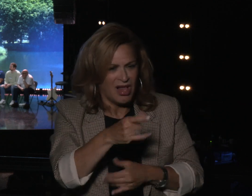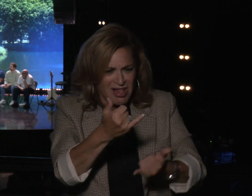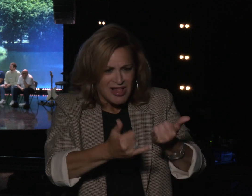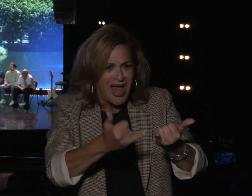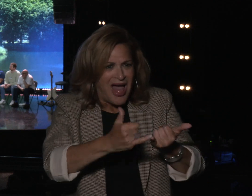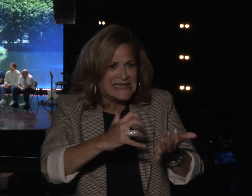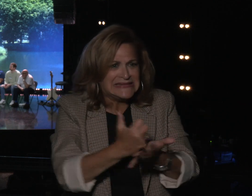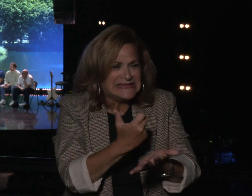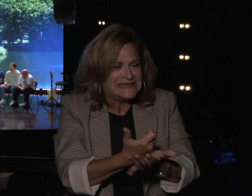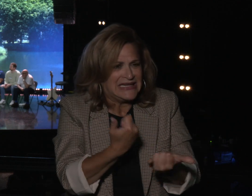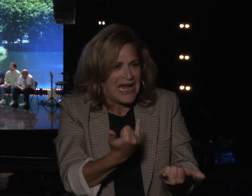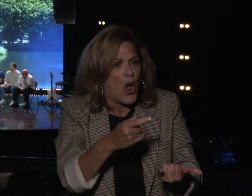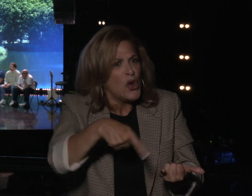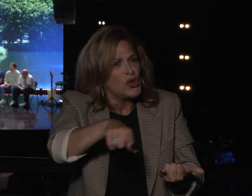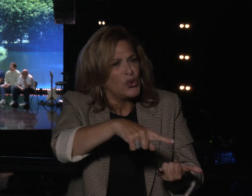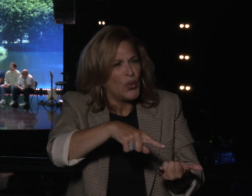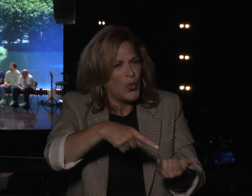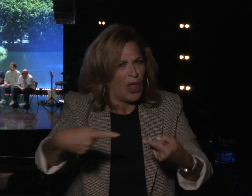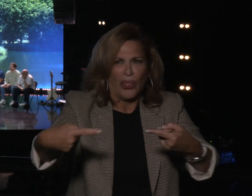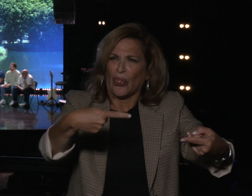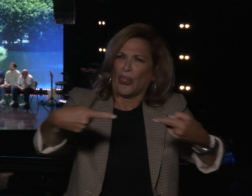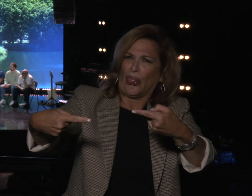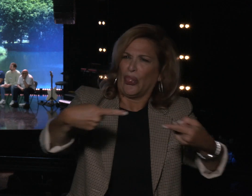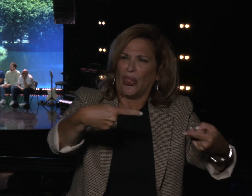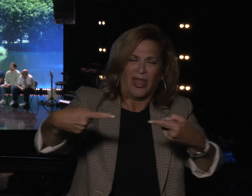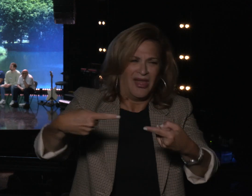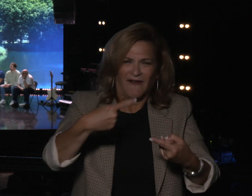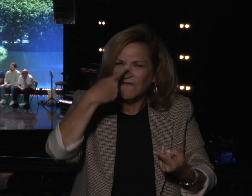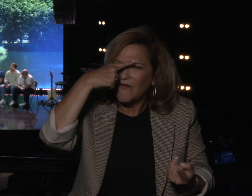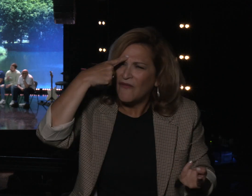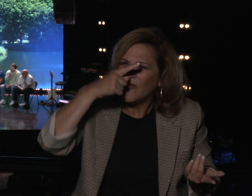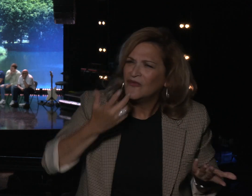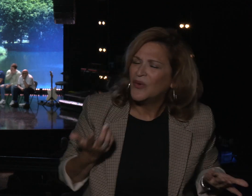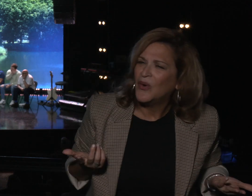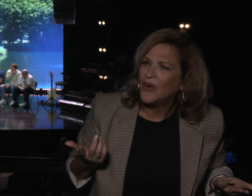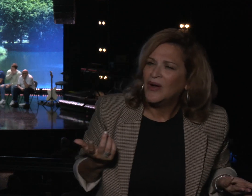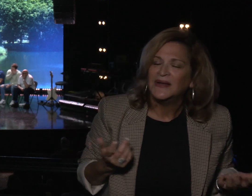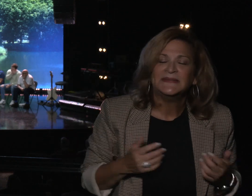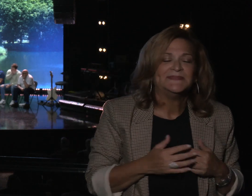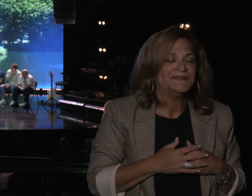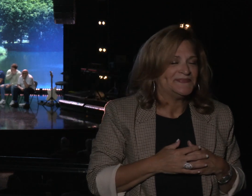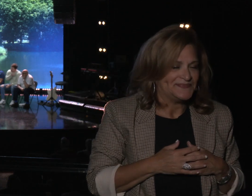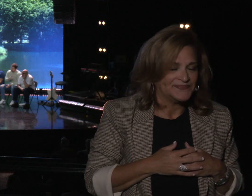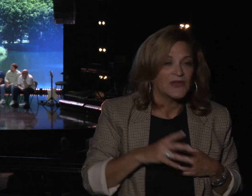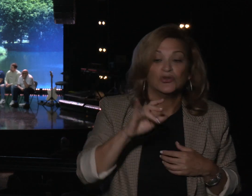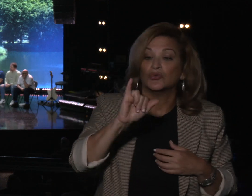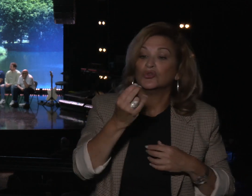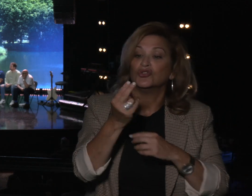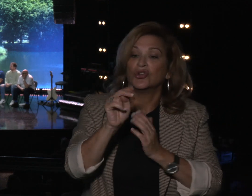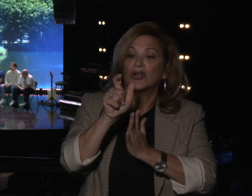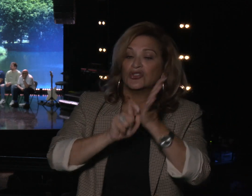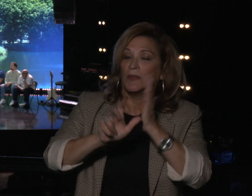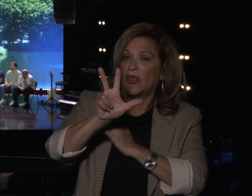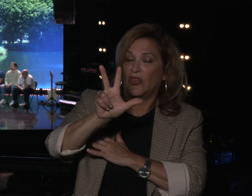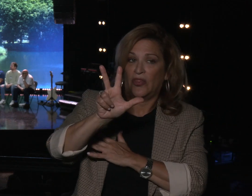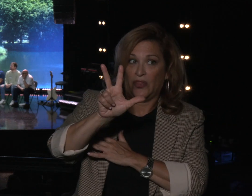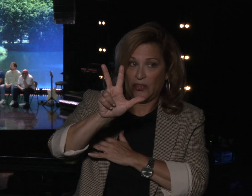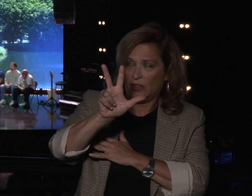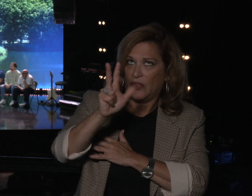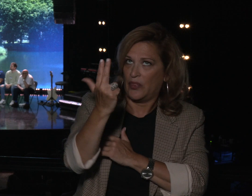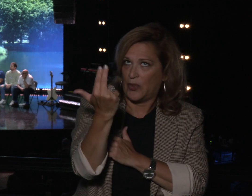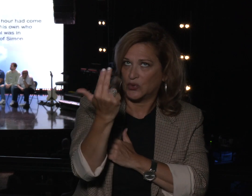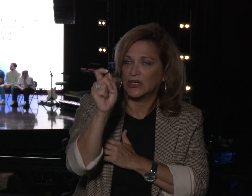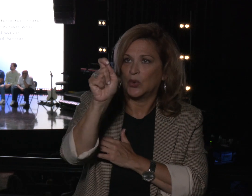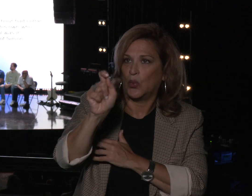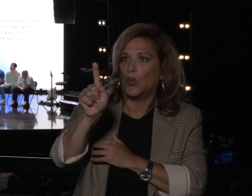guys are spending the time fighting. So we get to John chapter 13, verses 1 through 17. It says, it was